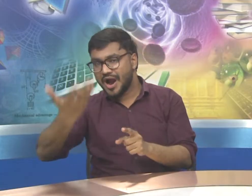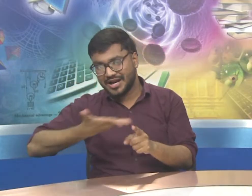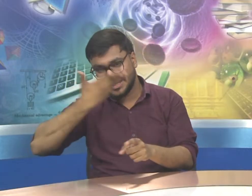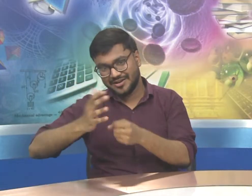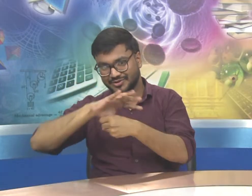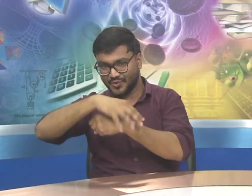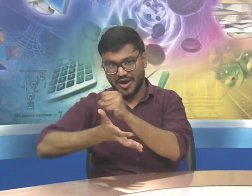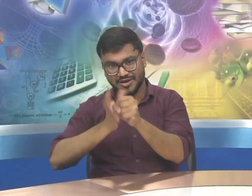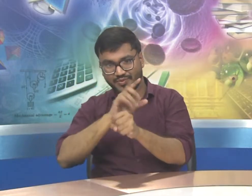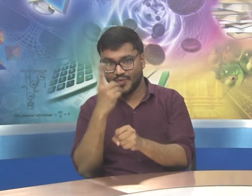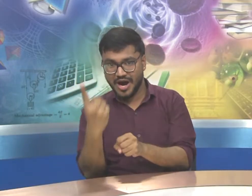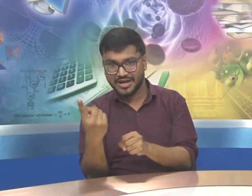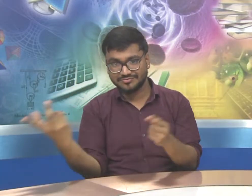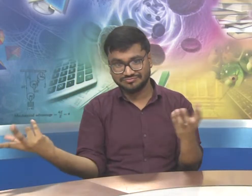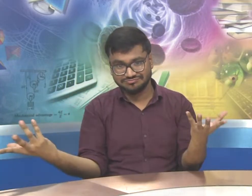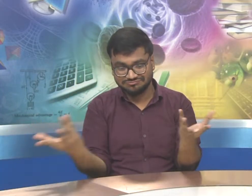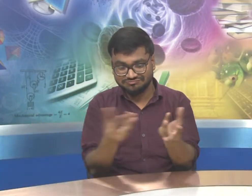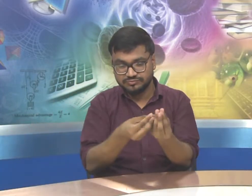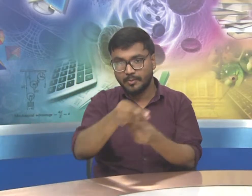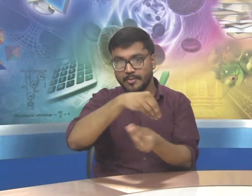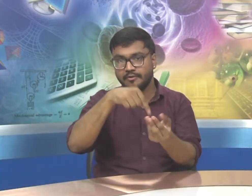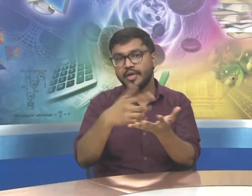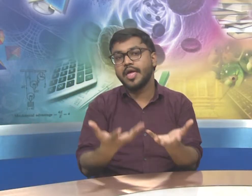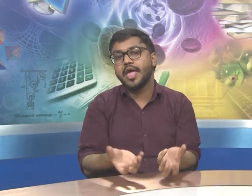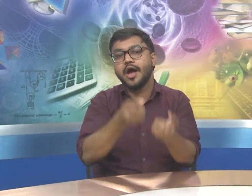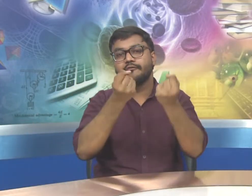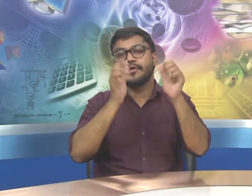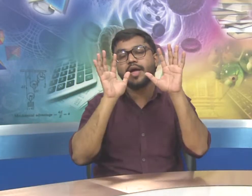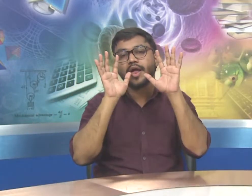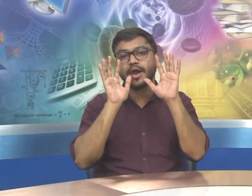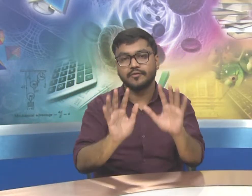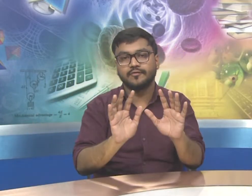combined with one oxygen atom.